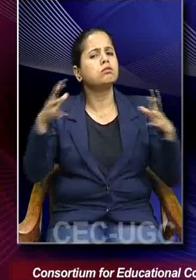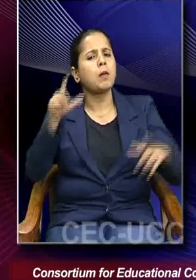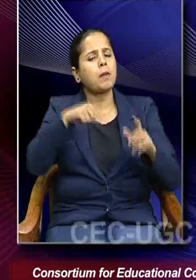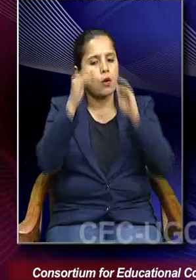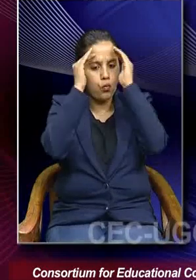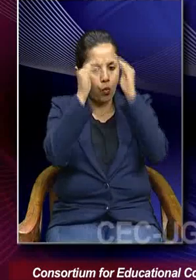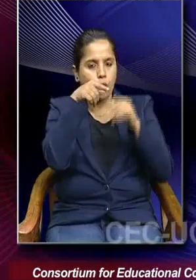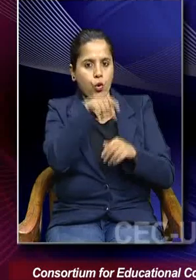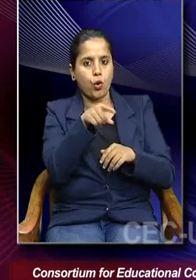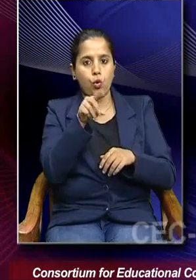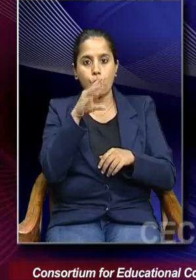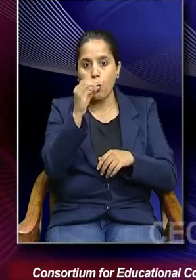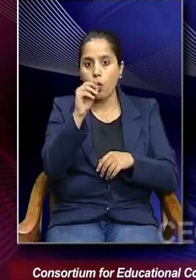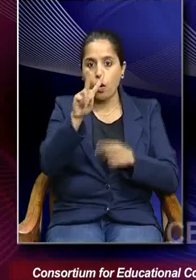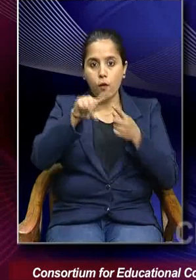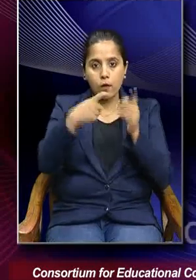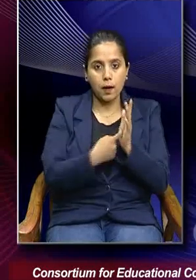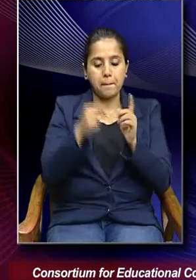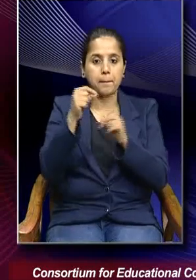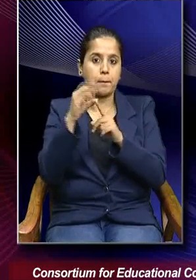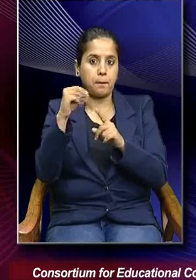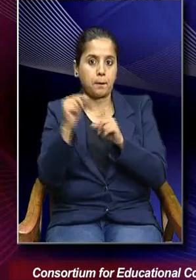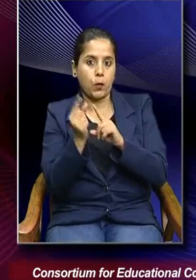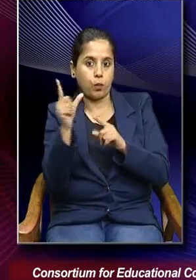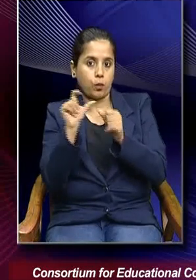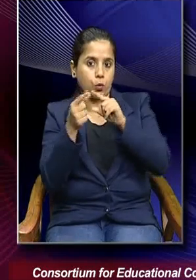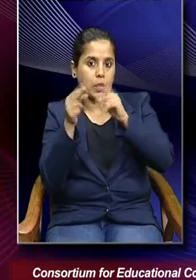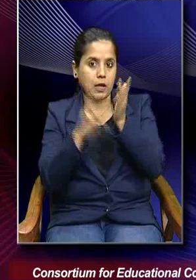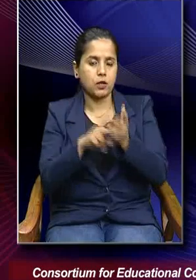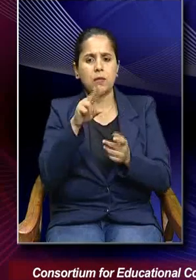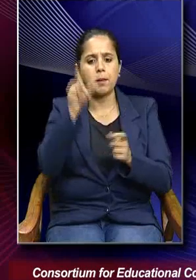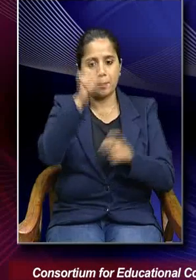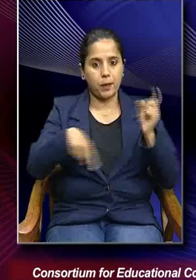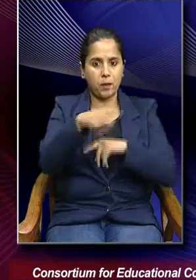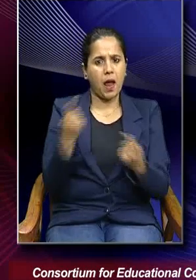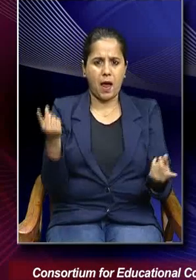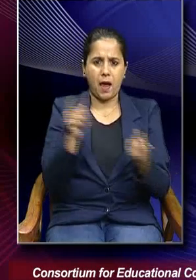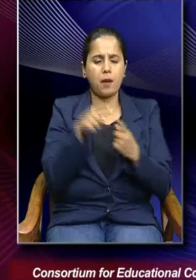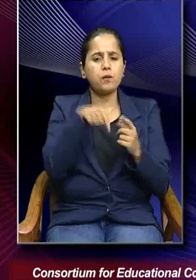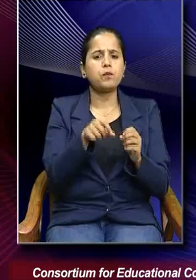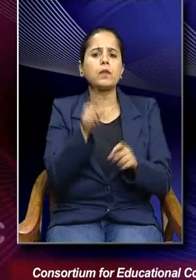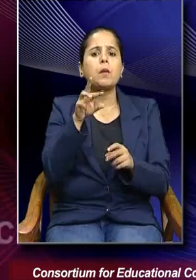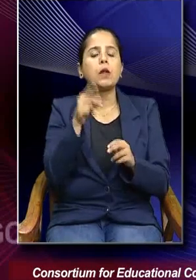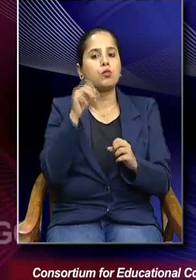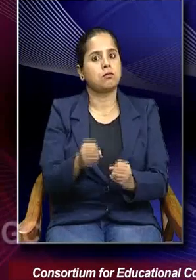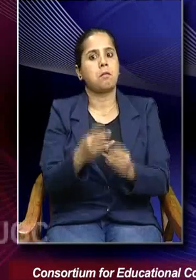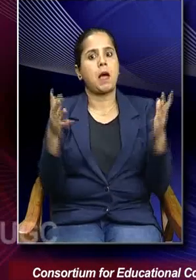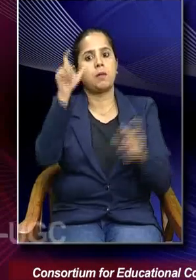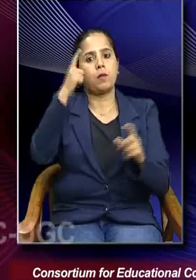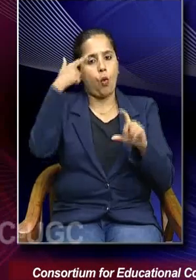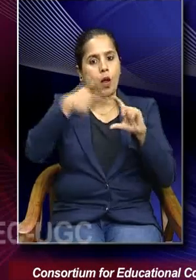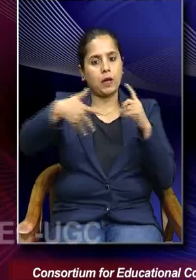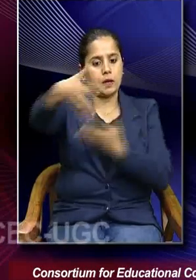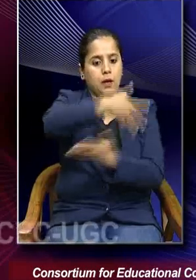focus. Human overpopulation is actually occurs when there are too many people for the